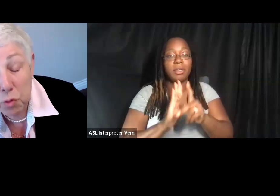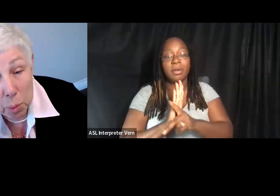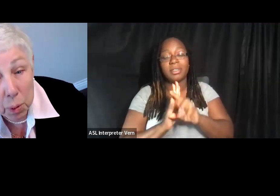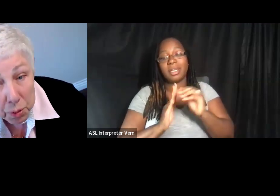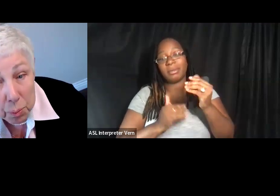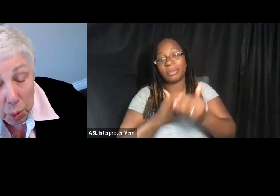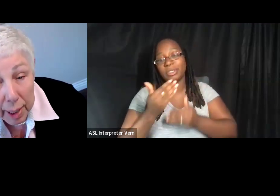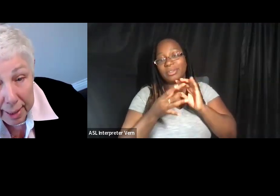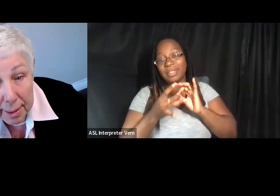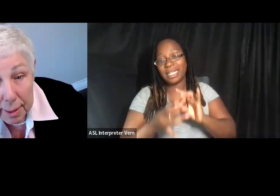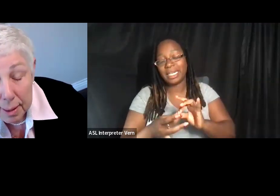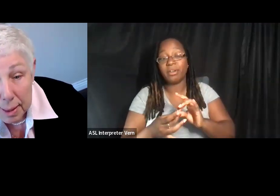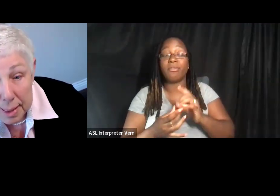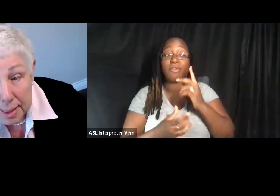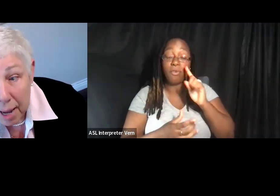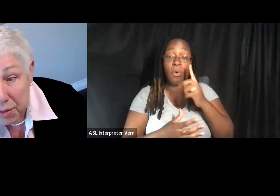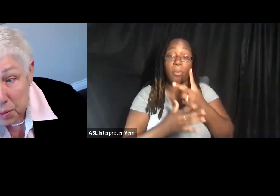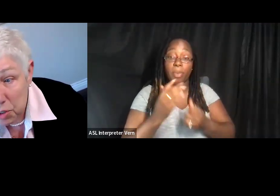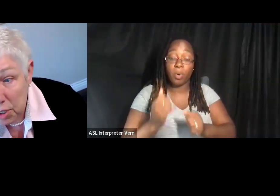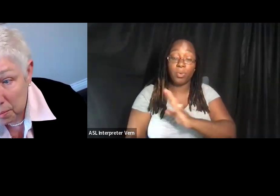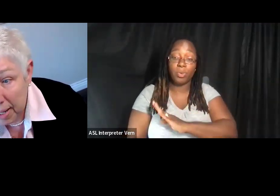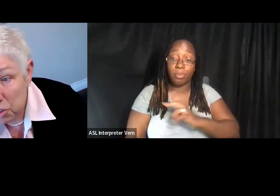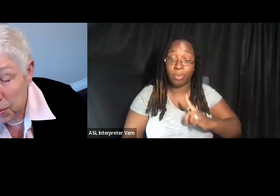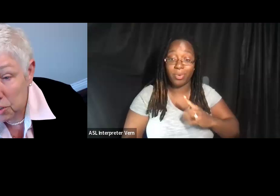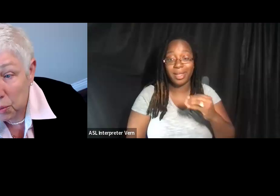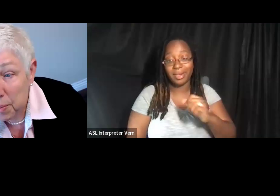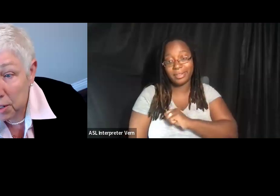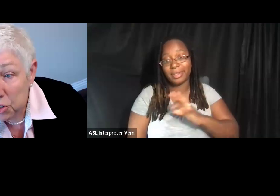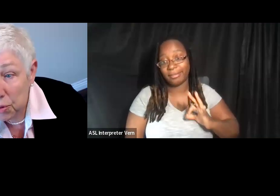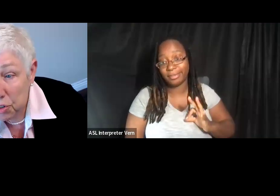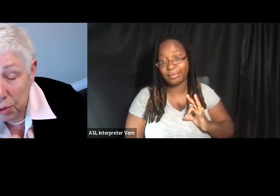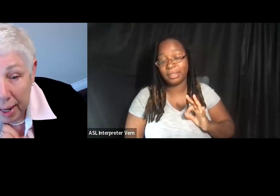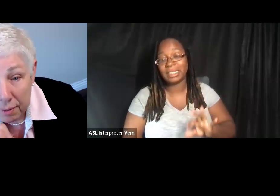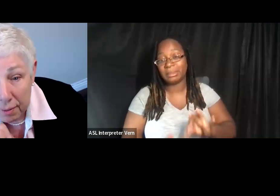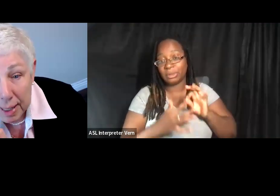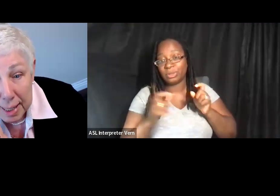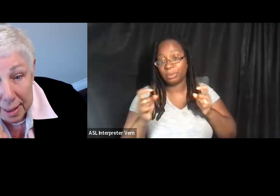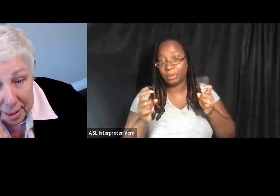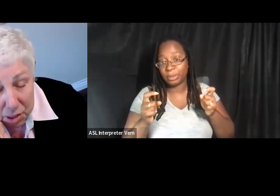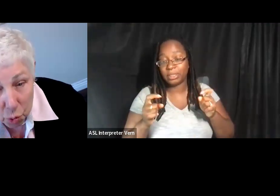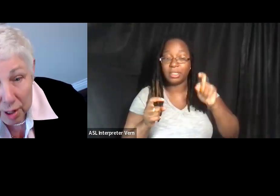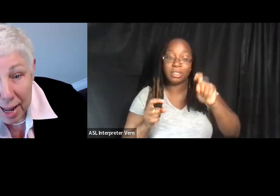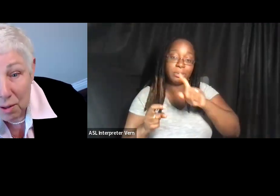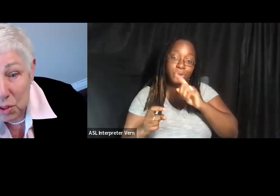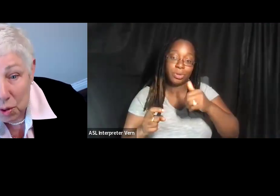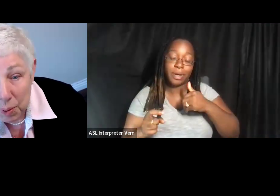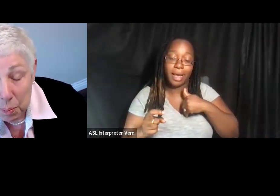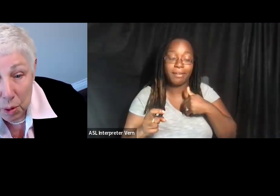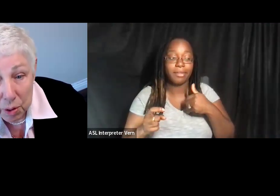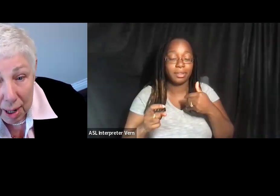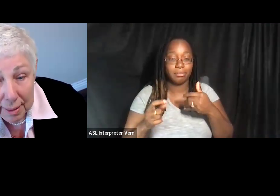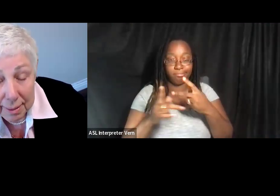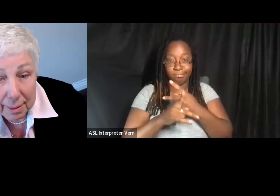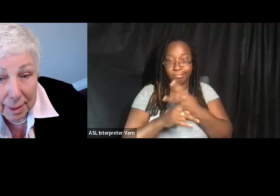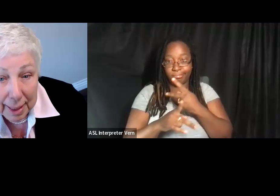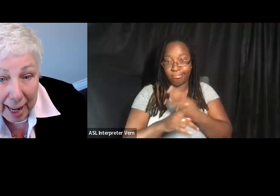to that for both the board and the staff, especially the management. You want to make sure that you have this sorted out so that people